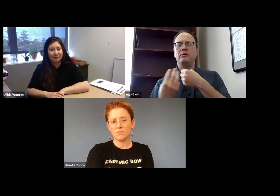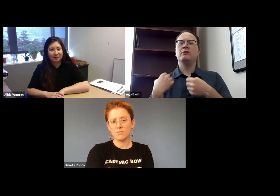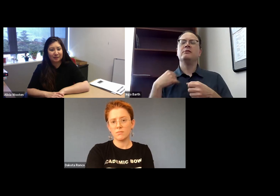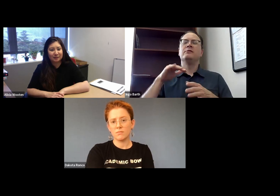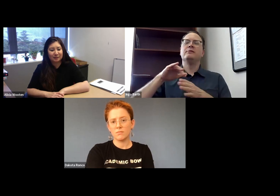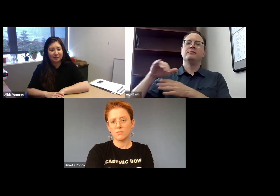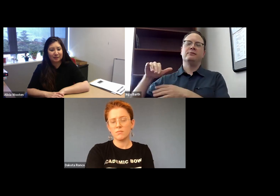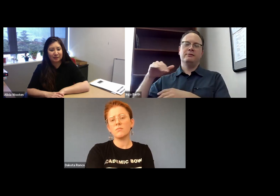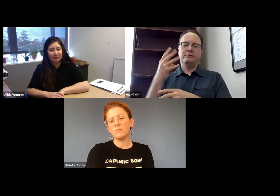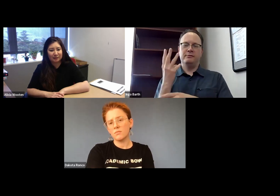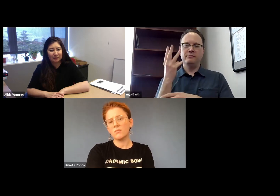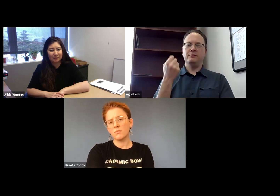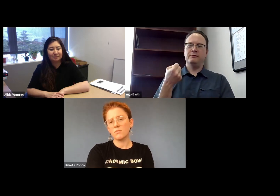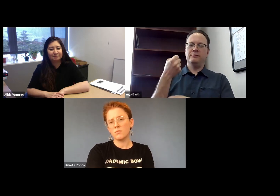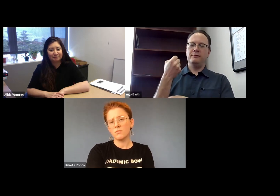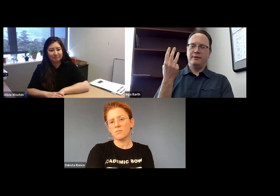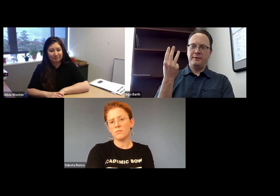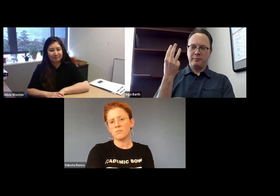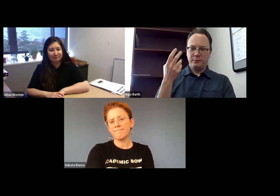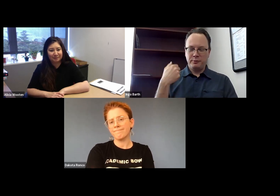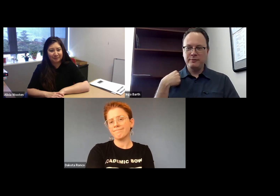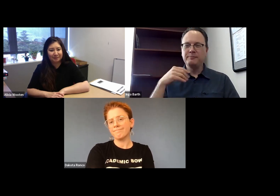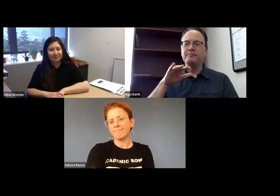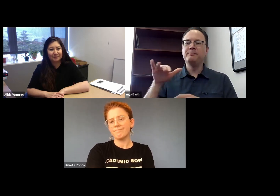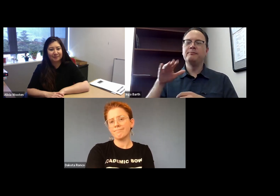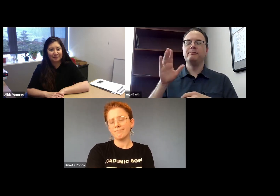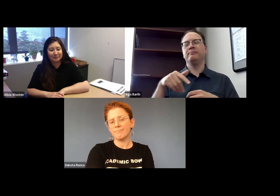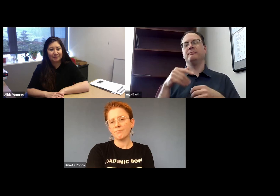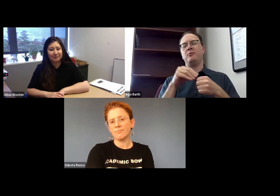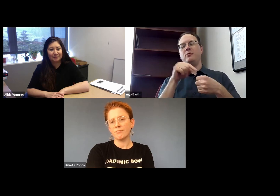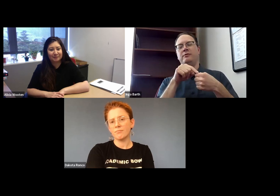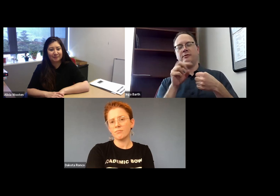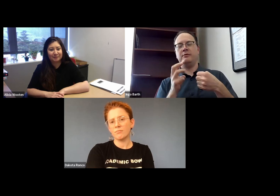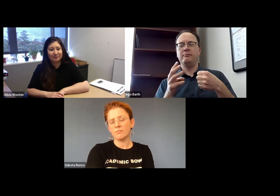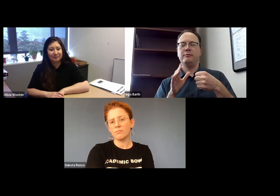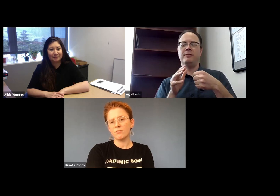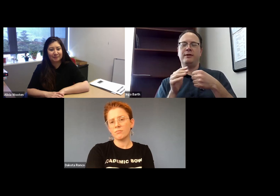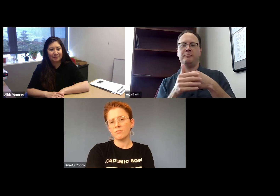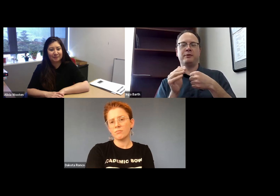of the axis. And then Neptune started this way.